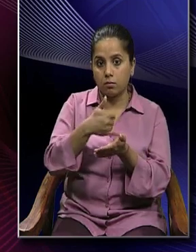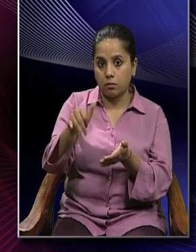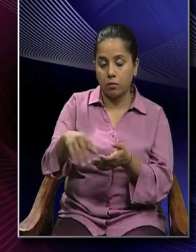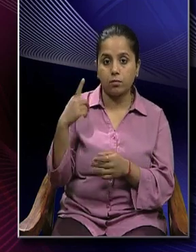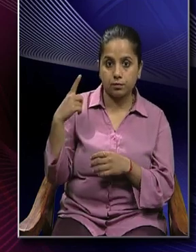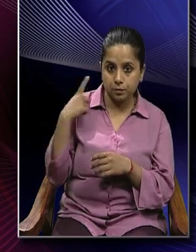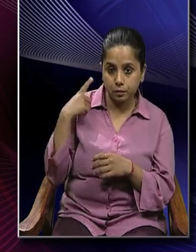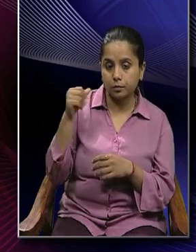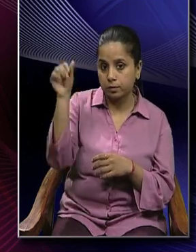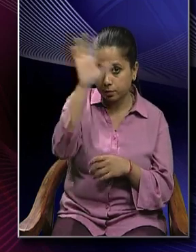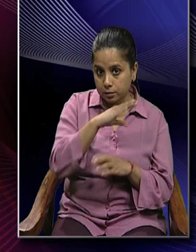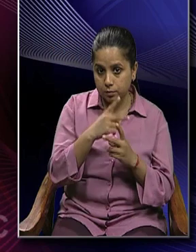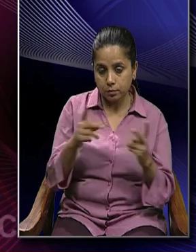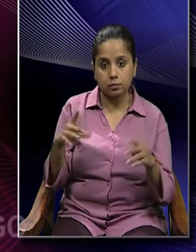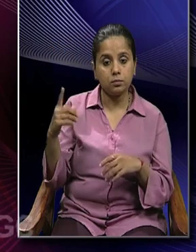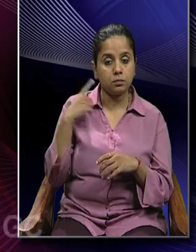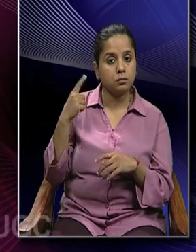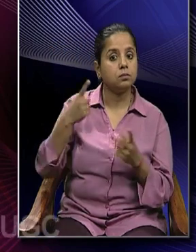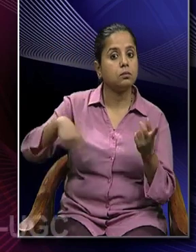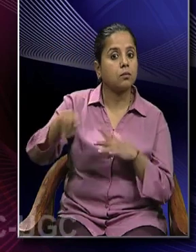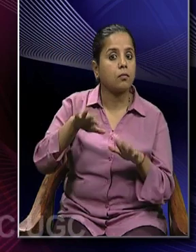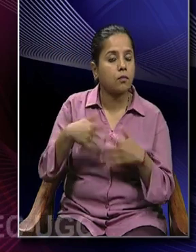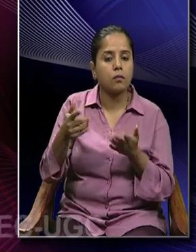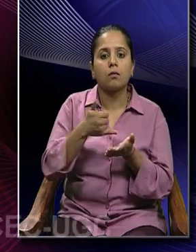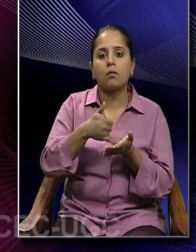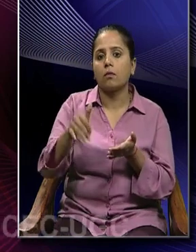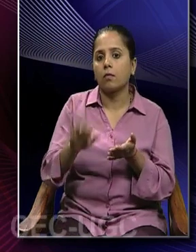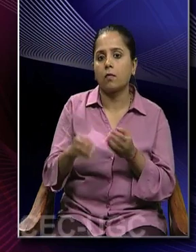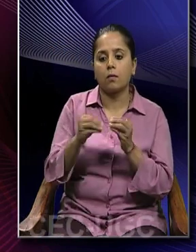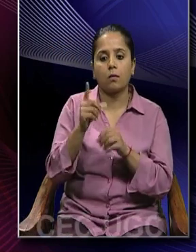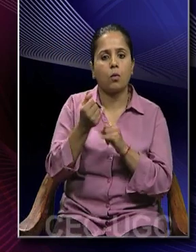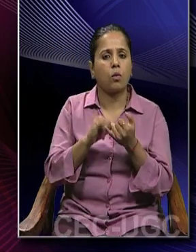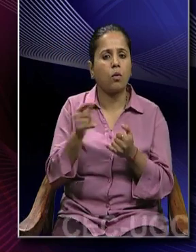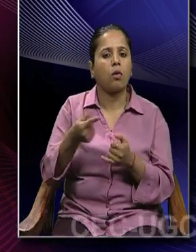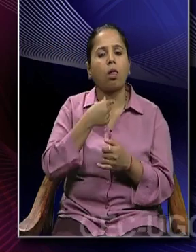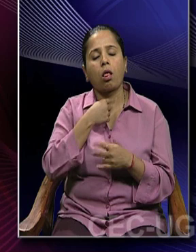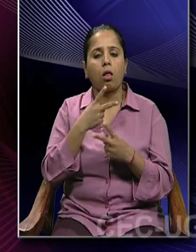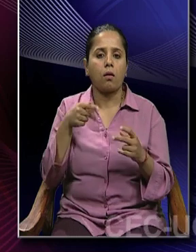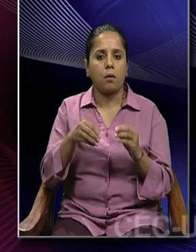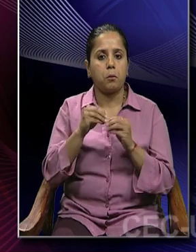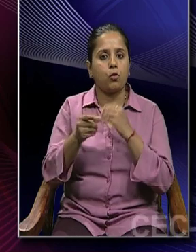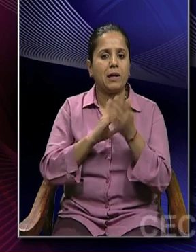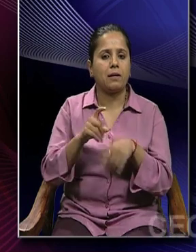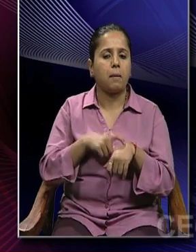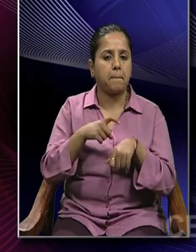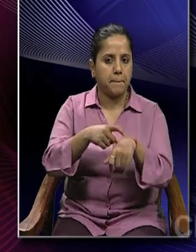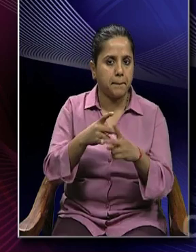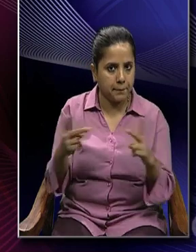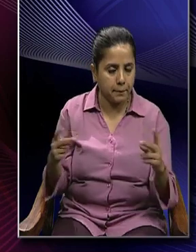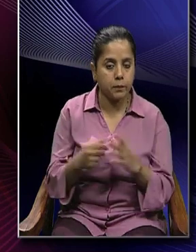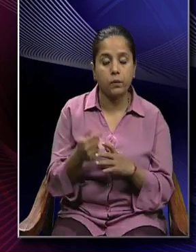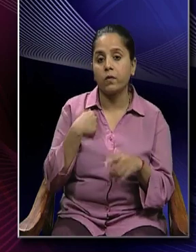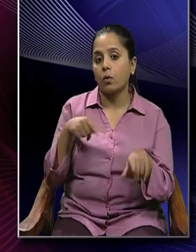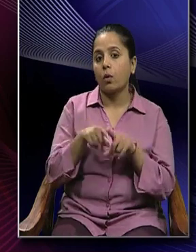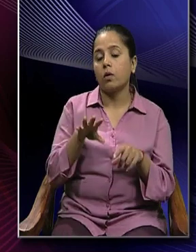leaders of India, and how these leaders they rejected the bogus claims made by the British at different points of time. We